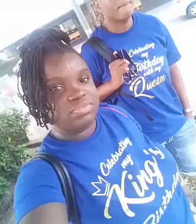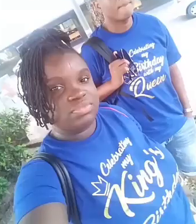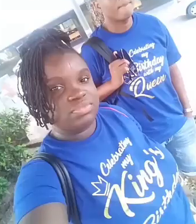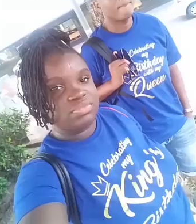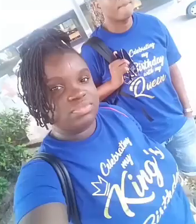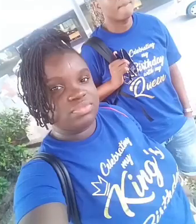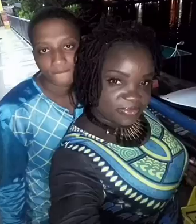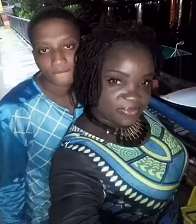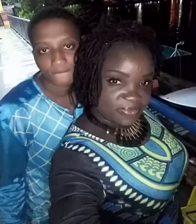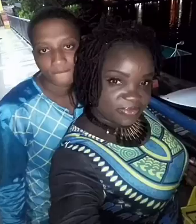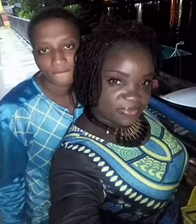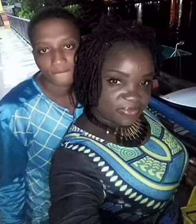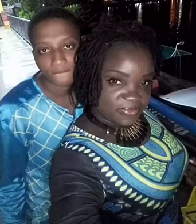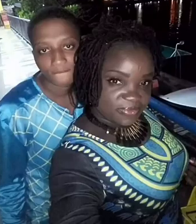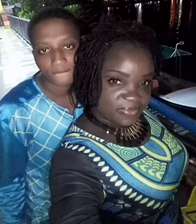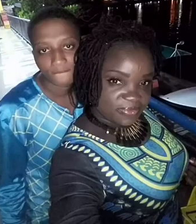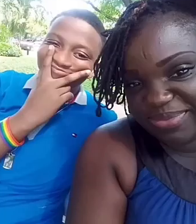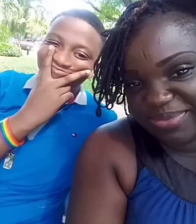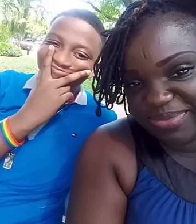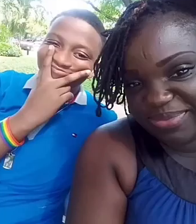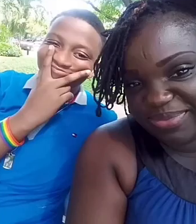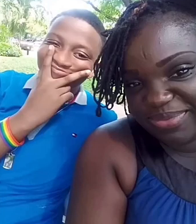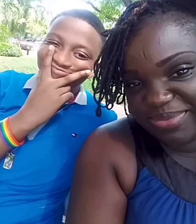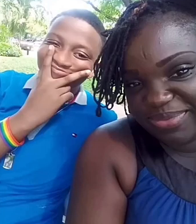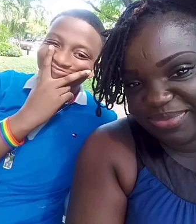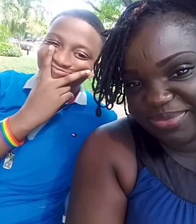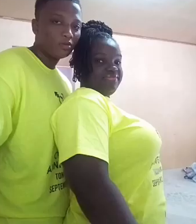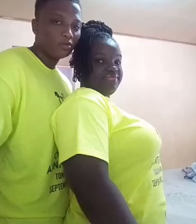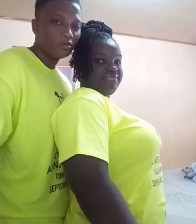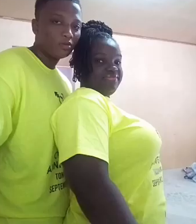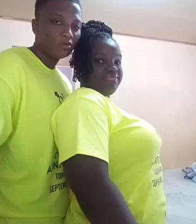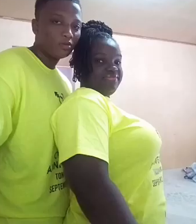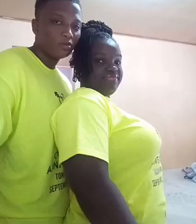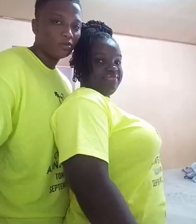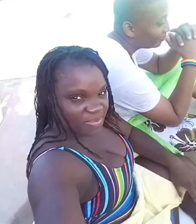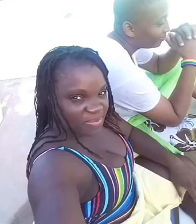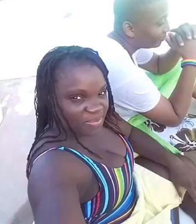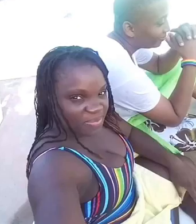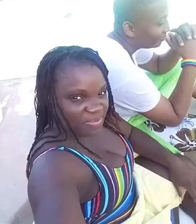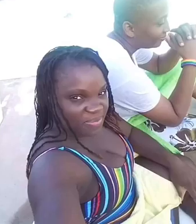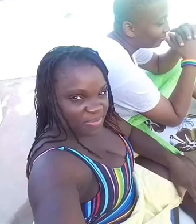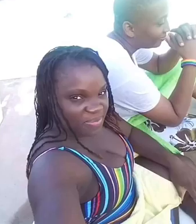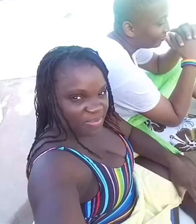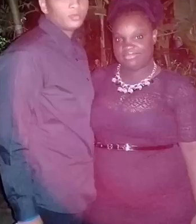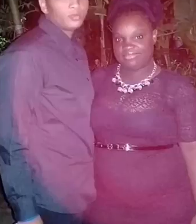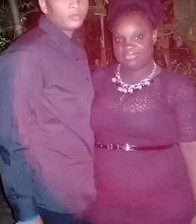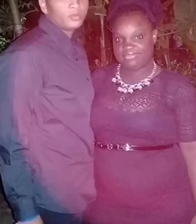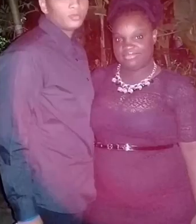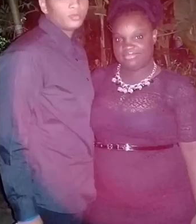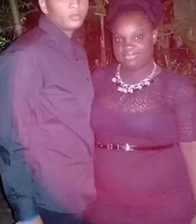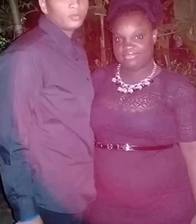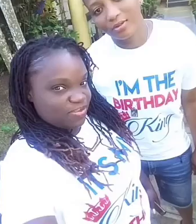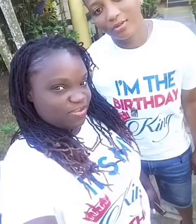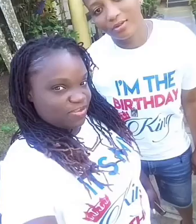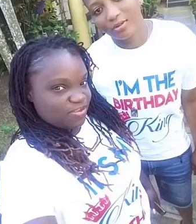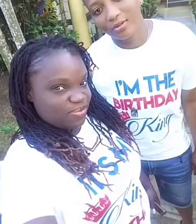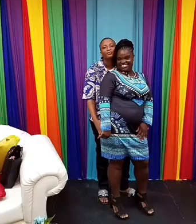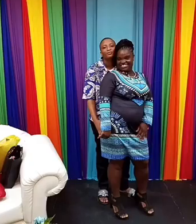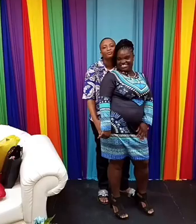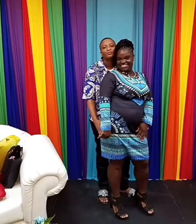just match my loyalty. Swear you won't give up on me. Give up on me, so you fuck with me.